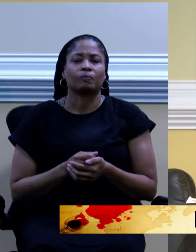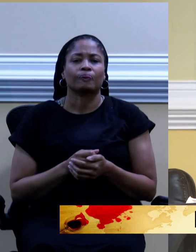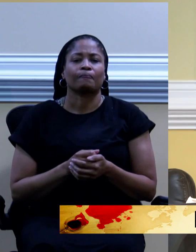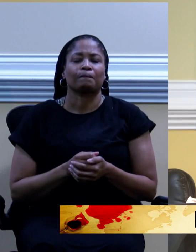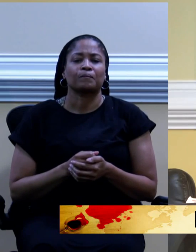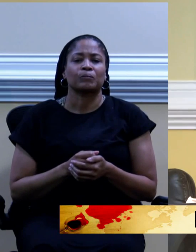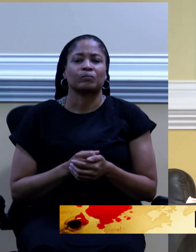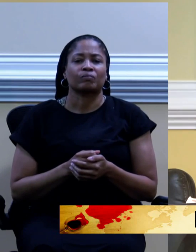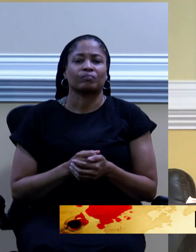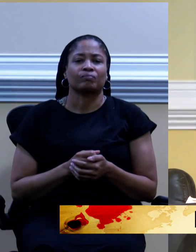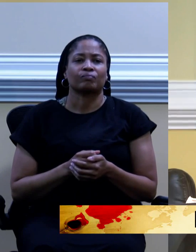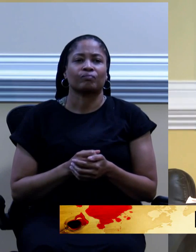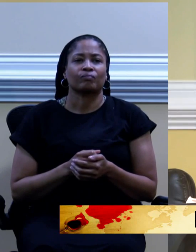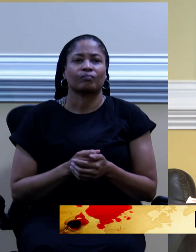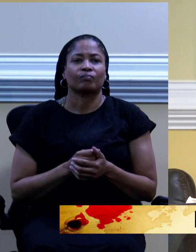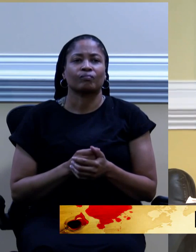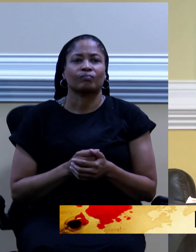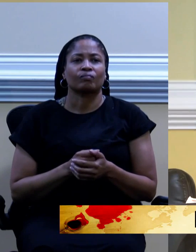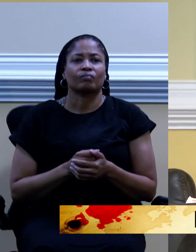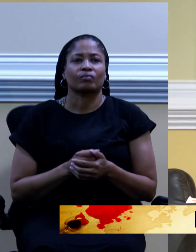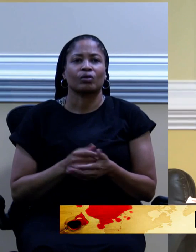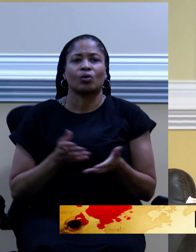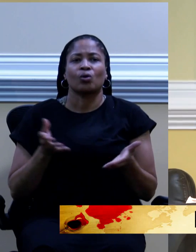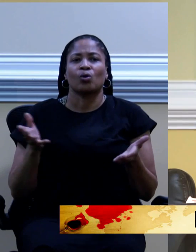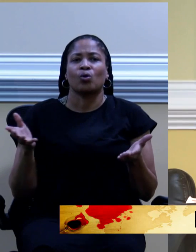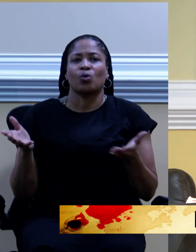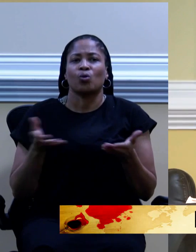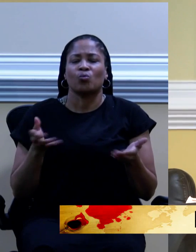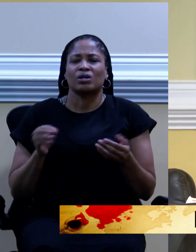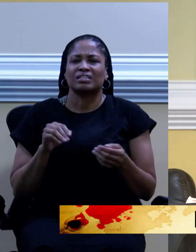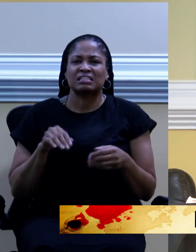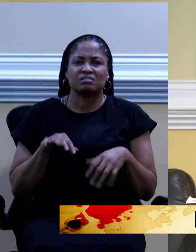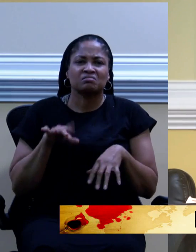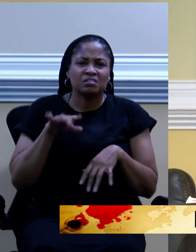oblation to cease in the midst of the week. What is the midst of the week?